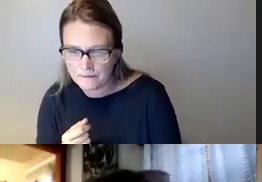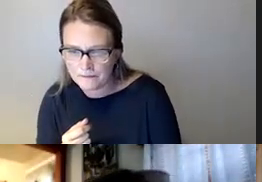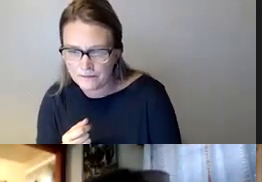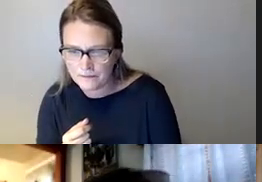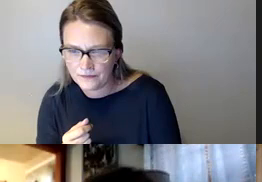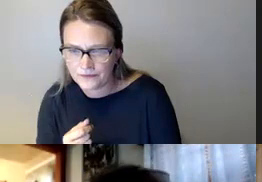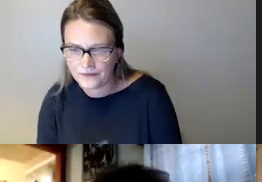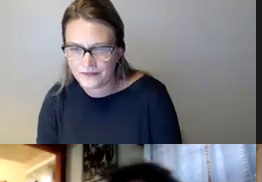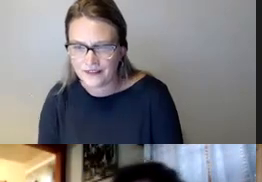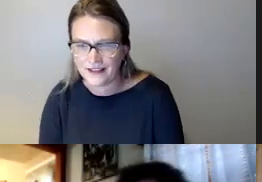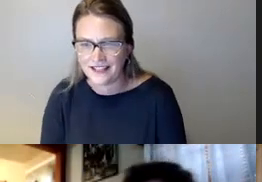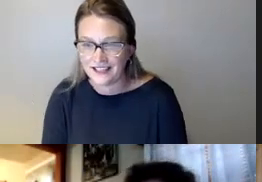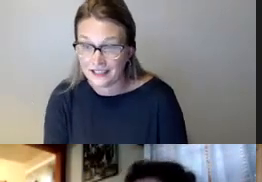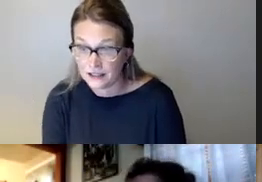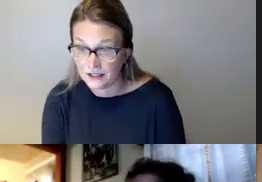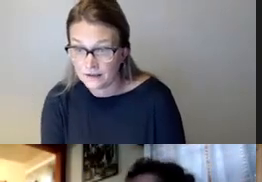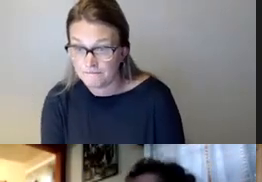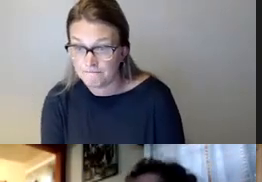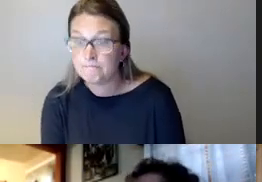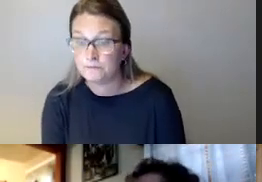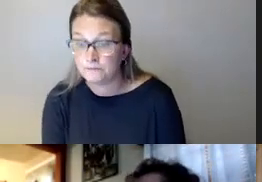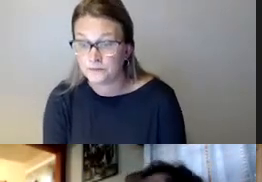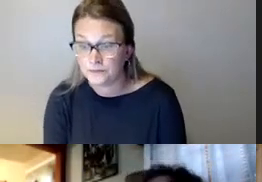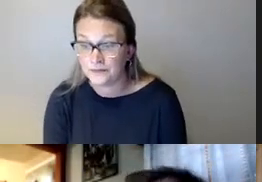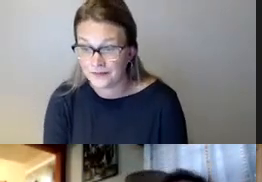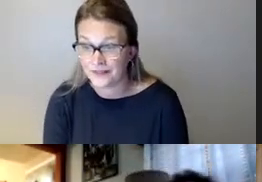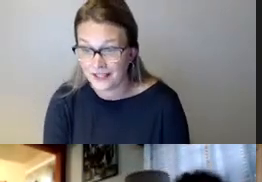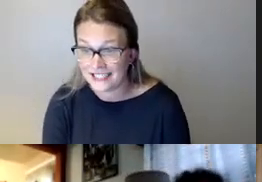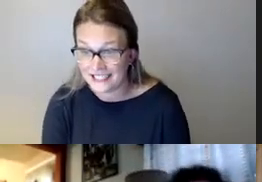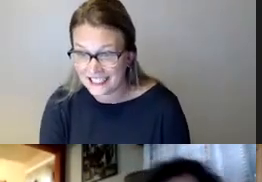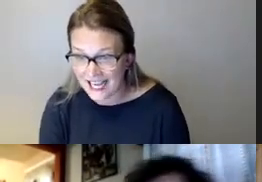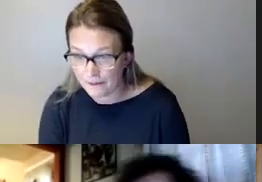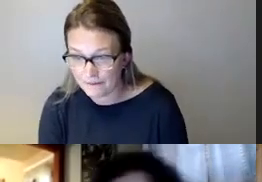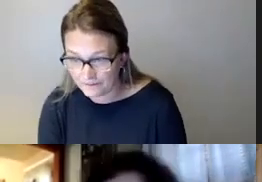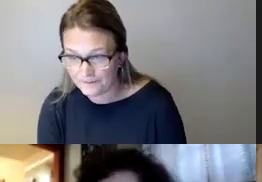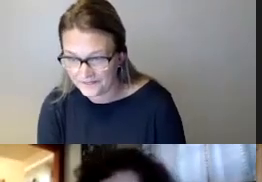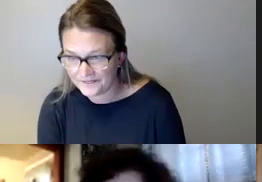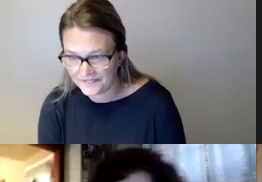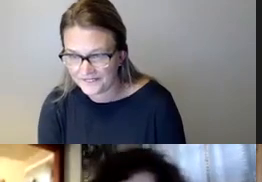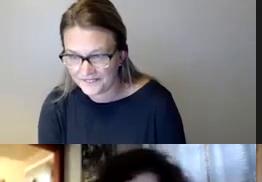And we have a few people asking to do the promise again, and we will do it before we wrap it up at the end. I promise. We'll do it again.